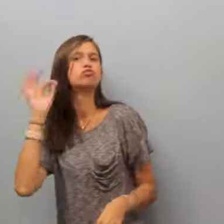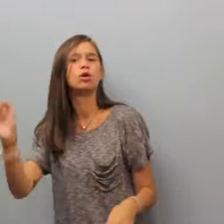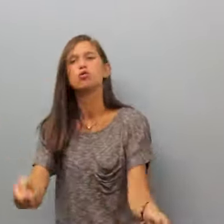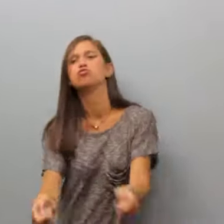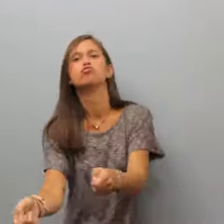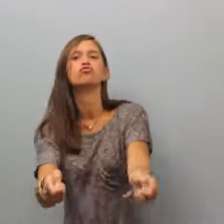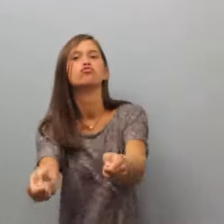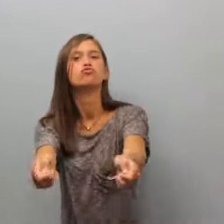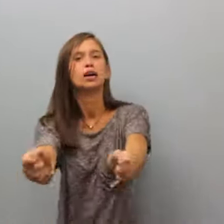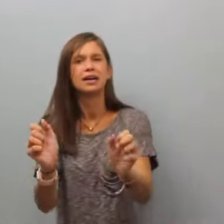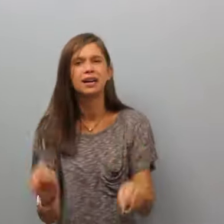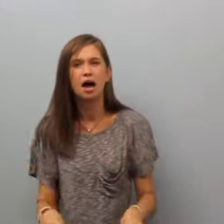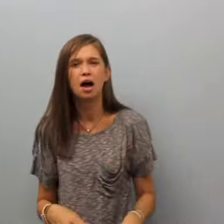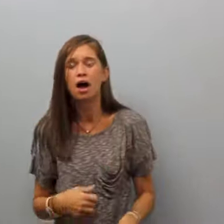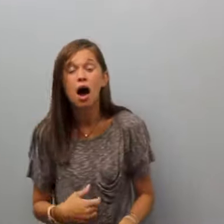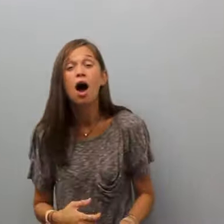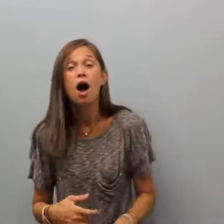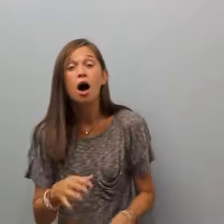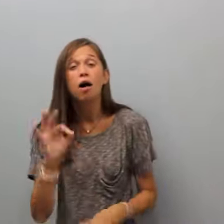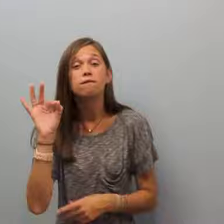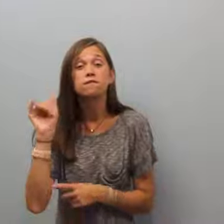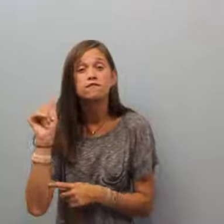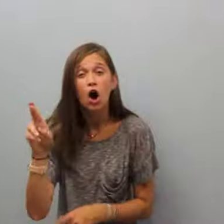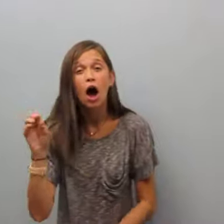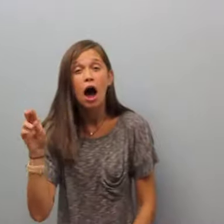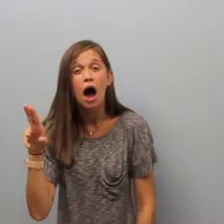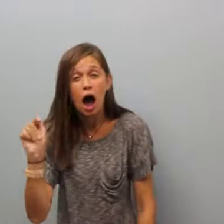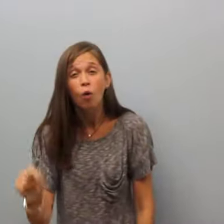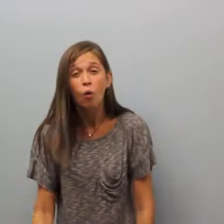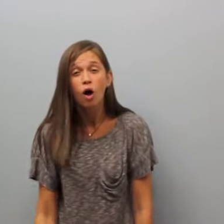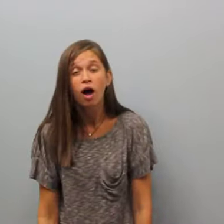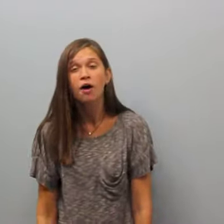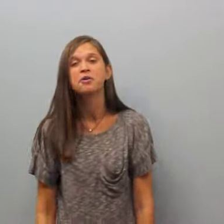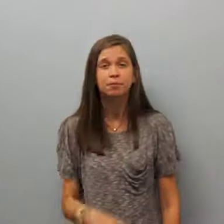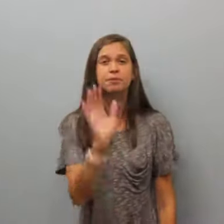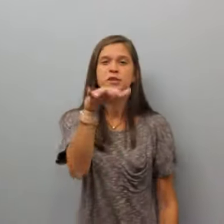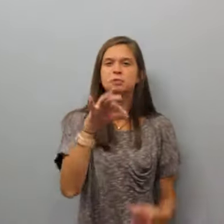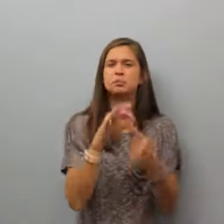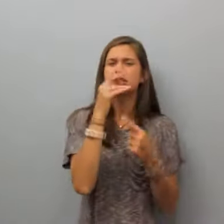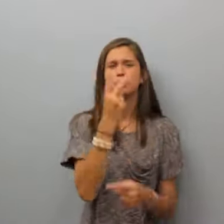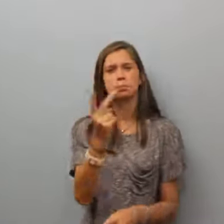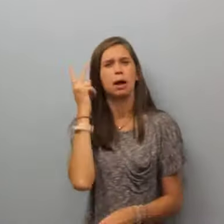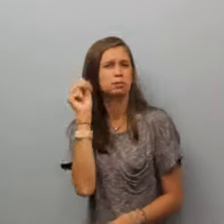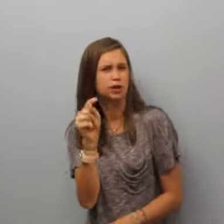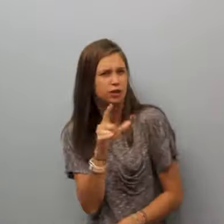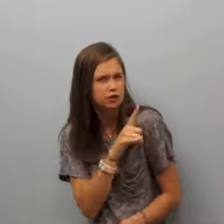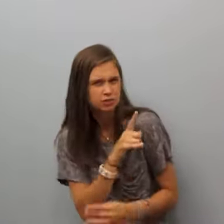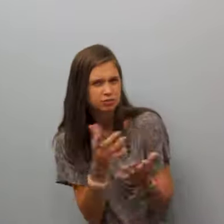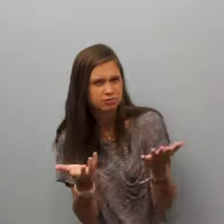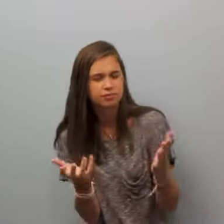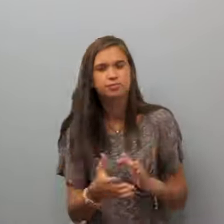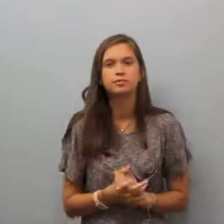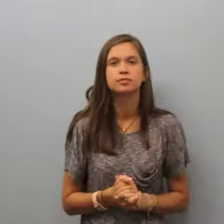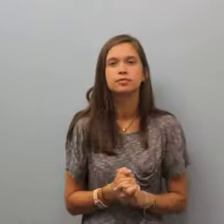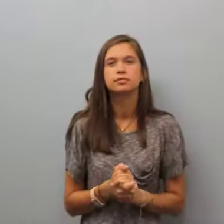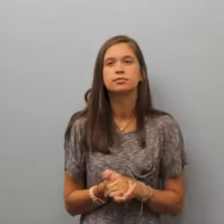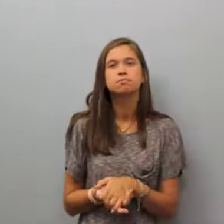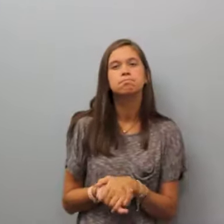So how do you walk your ferrets? And she says, oh, I have a special leash. We just walk around. That is so